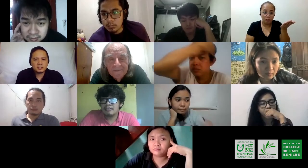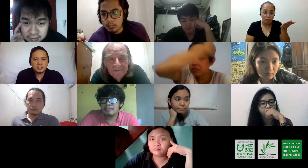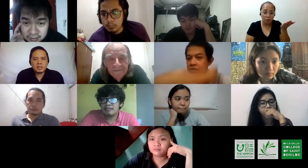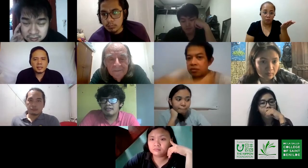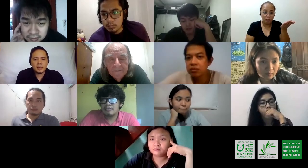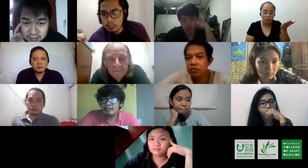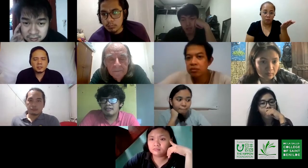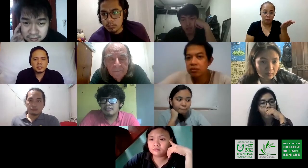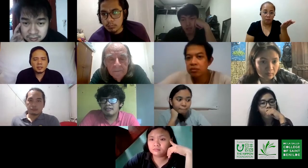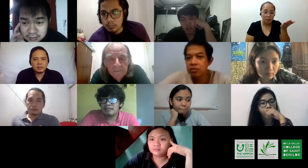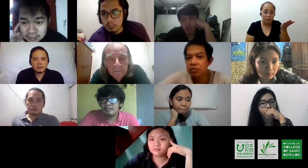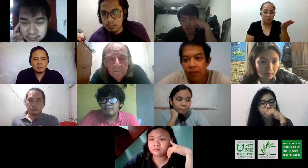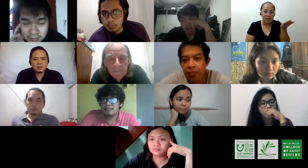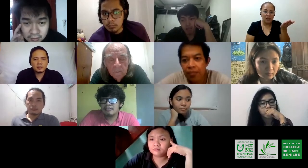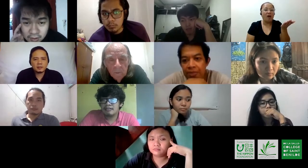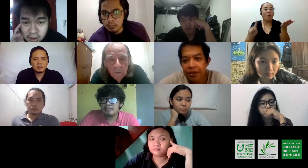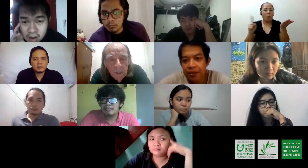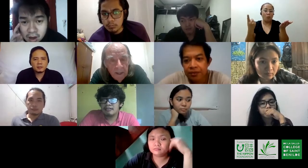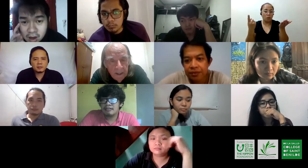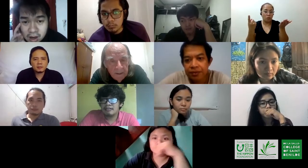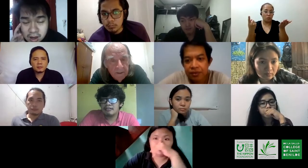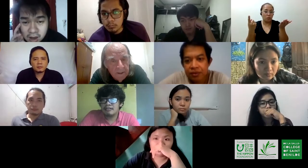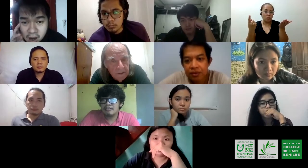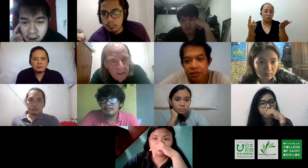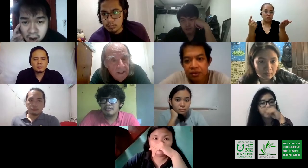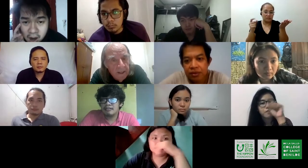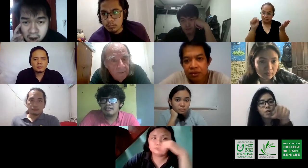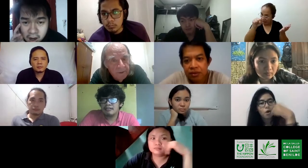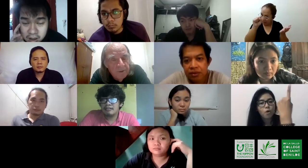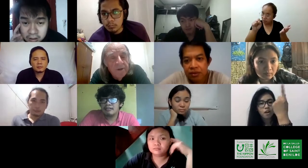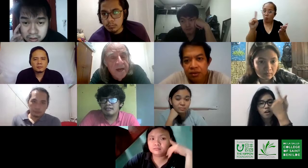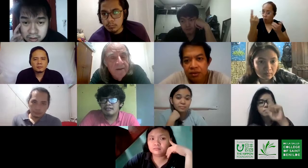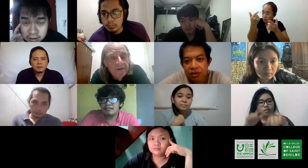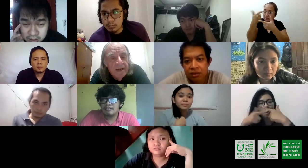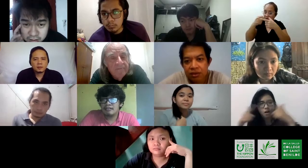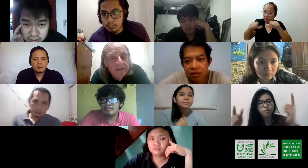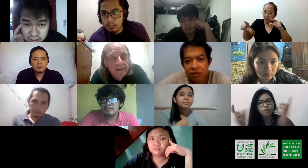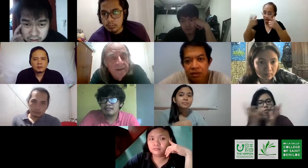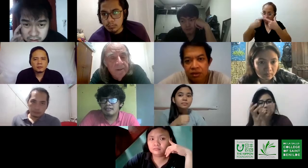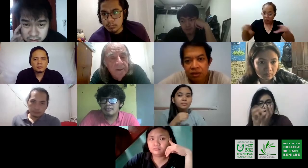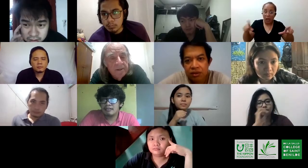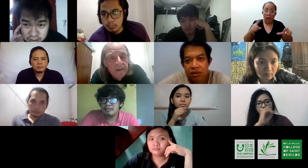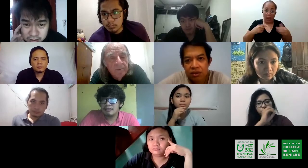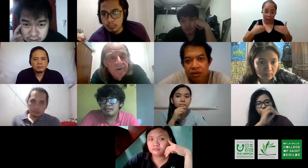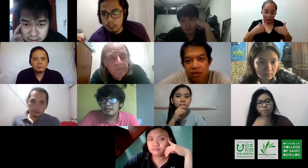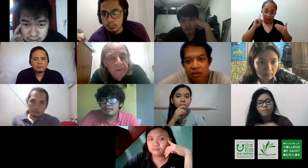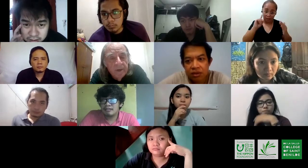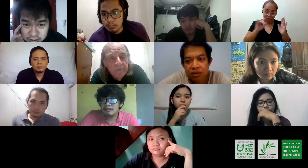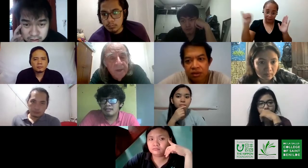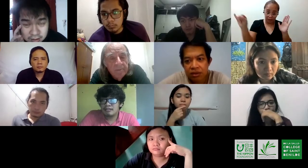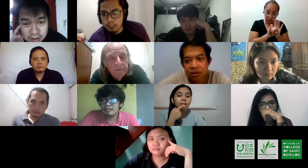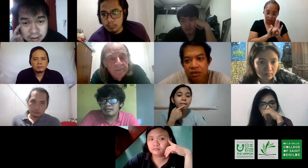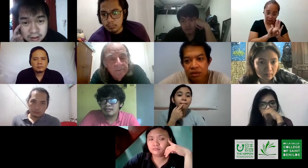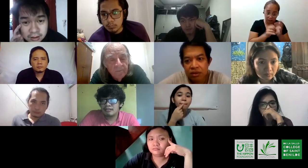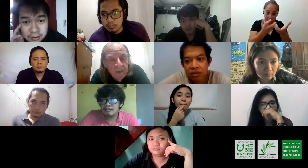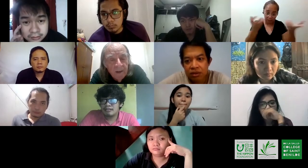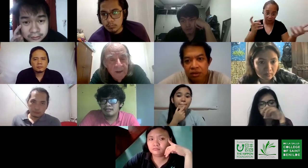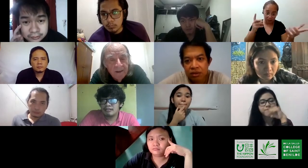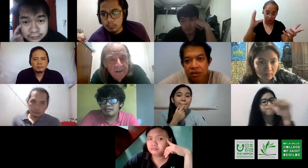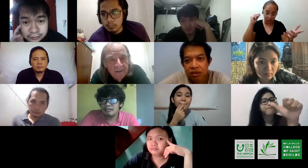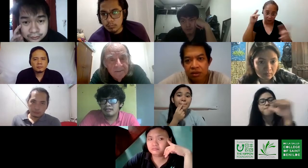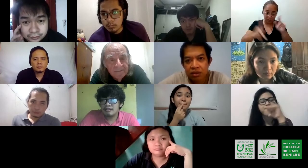Yes, just sign language. Yes, it's a sign language. Do they have a deaf identity separate from hearing people?